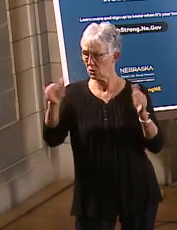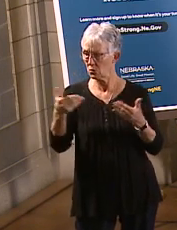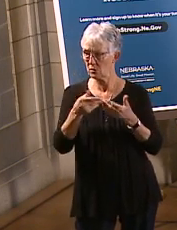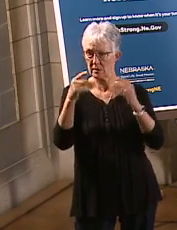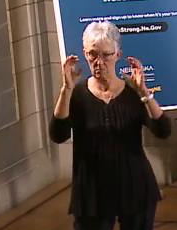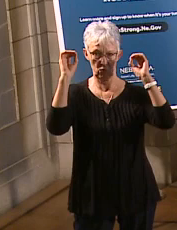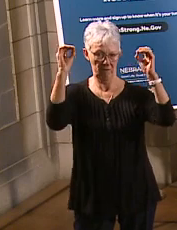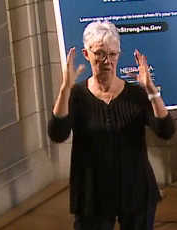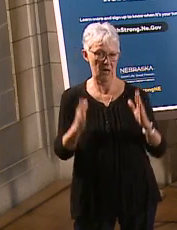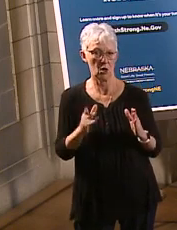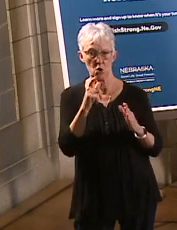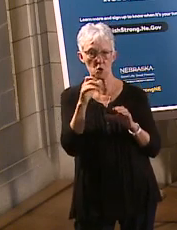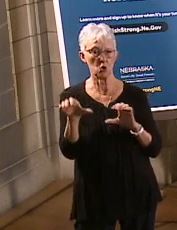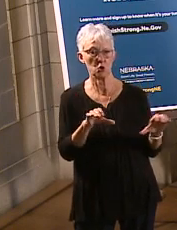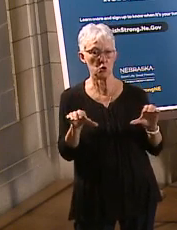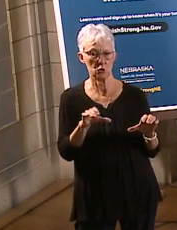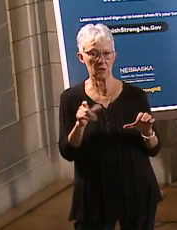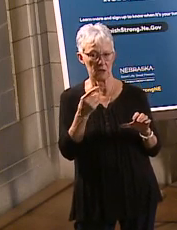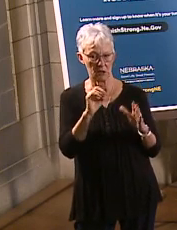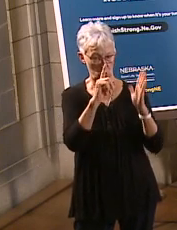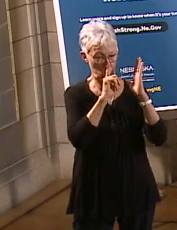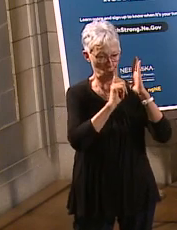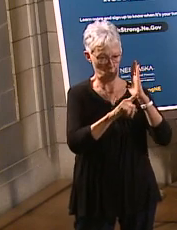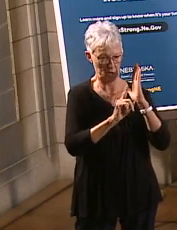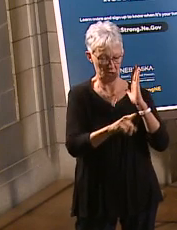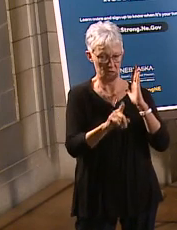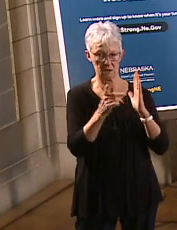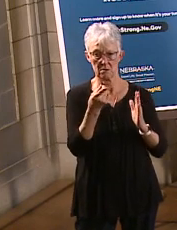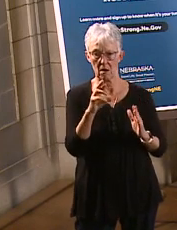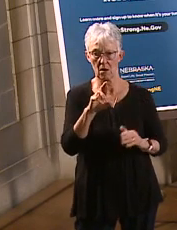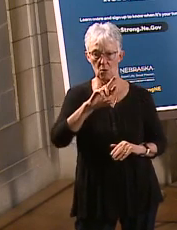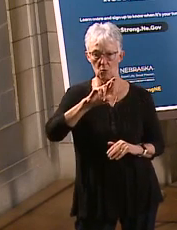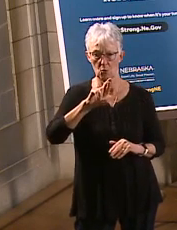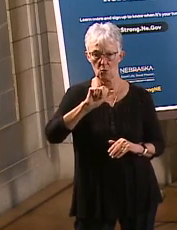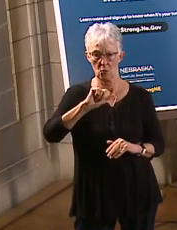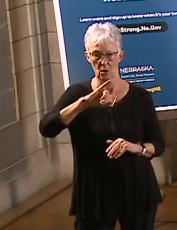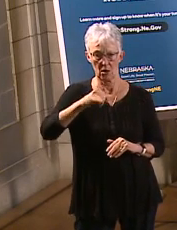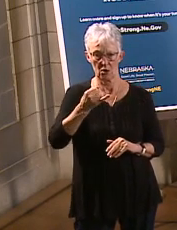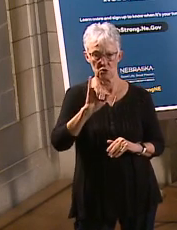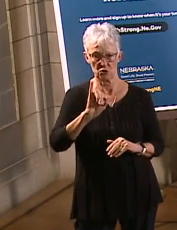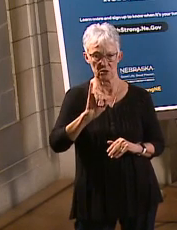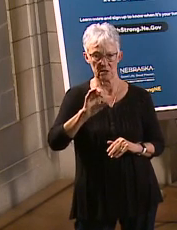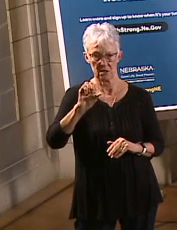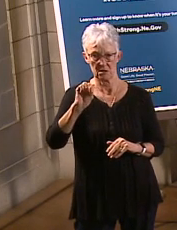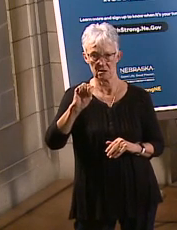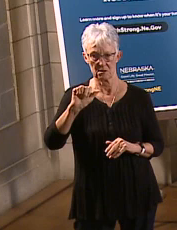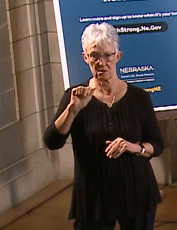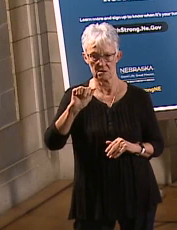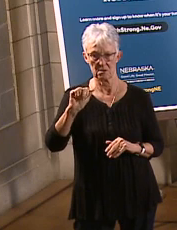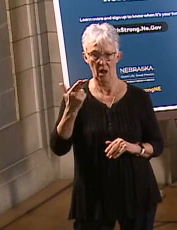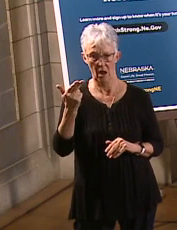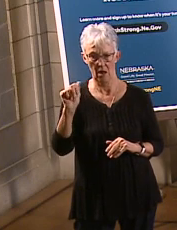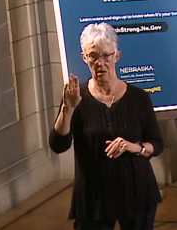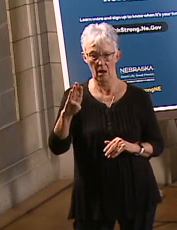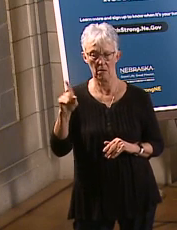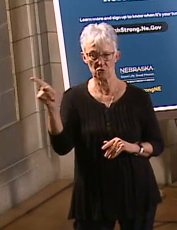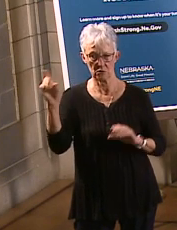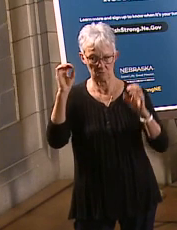the research, Dr. Rajiv Saha, who is an assistant professor in the chemical and